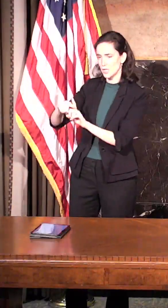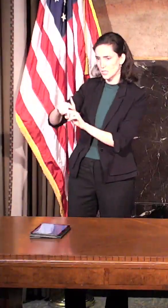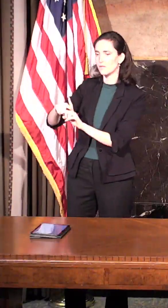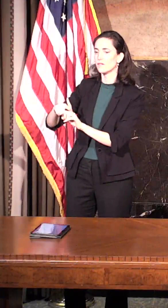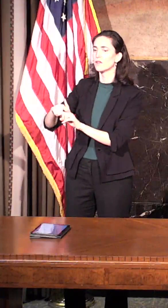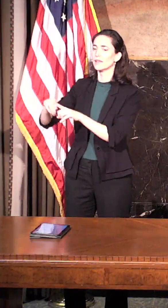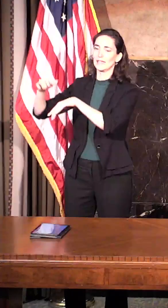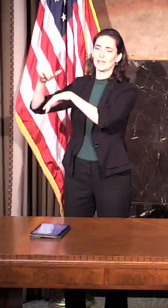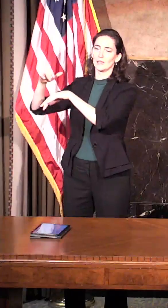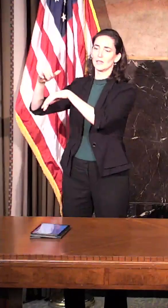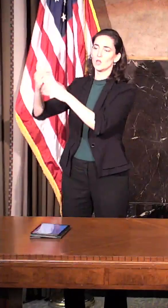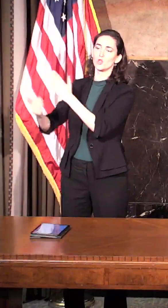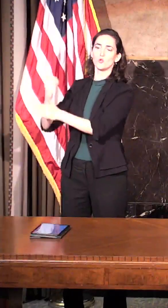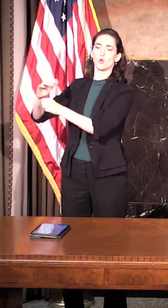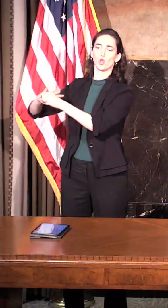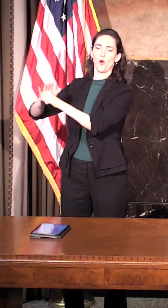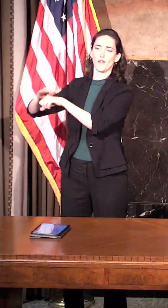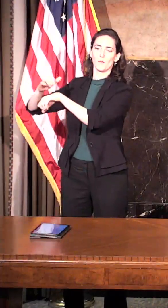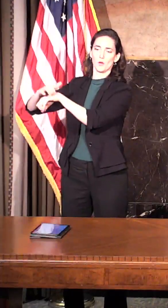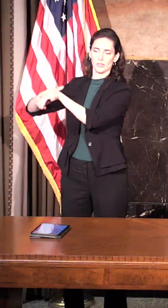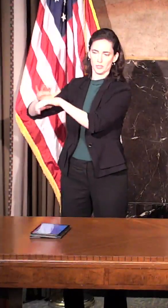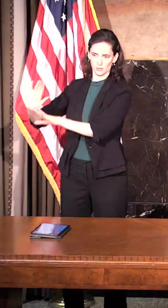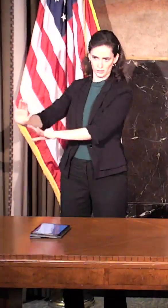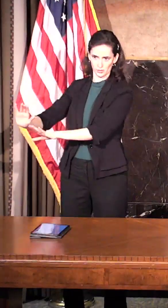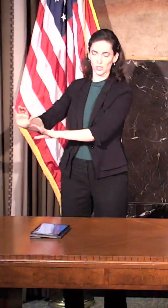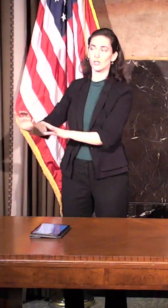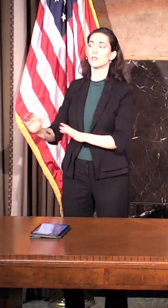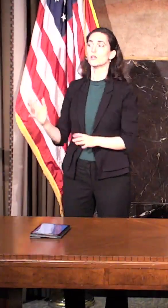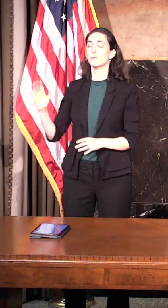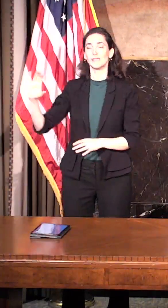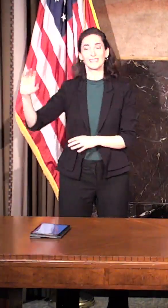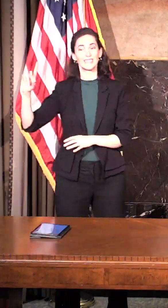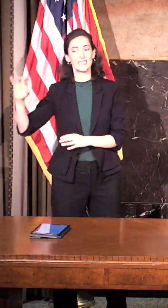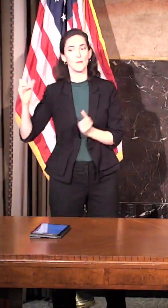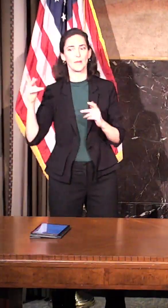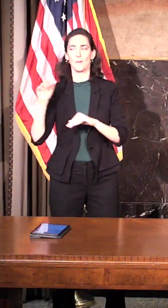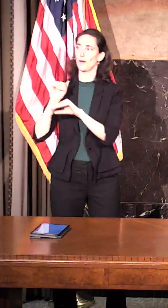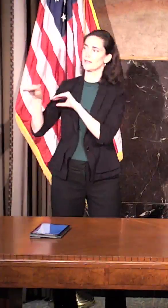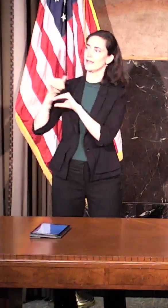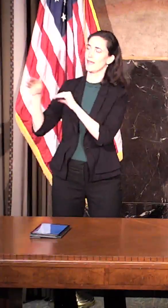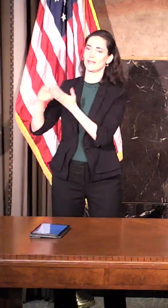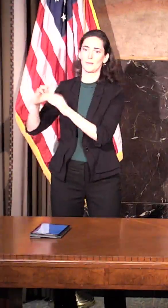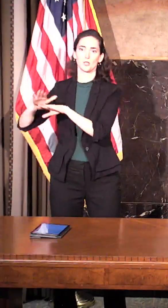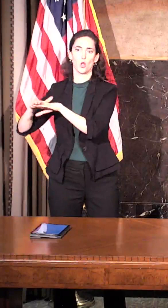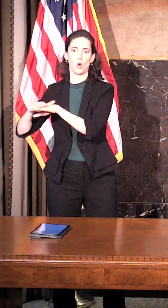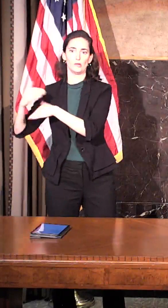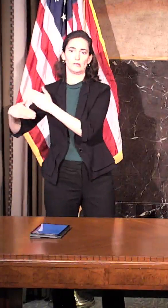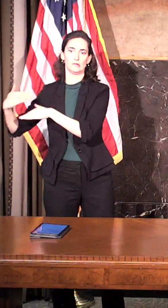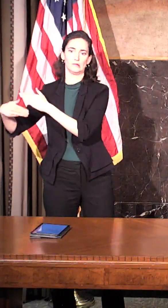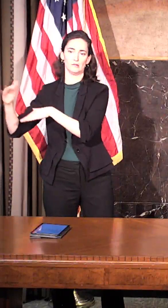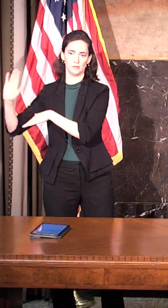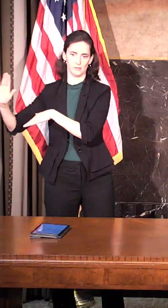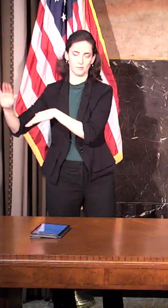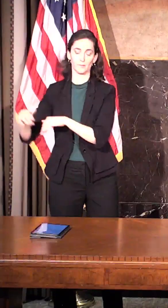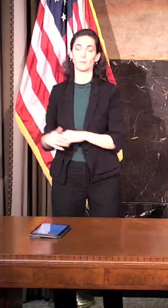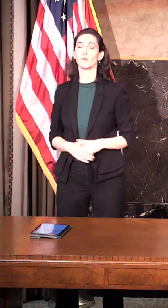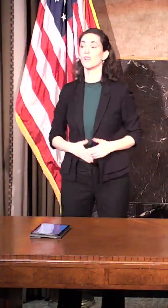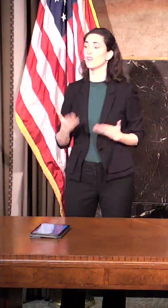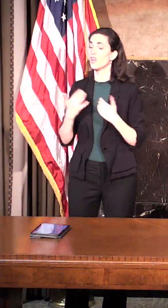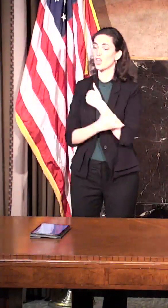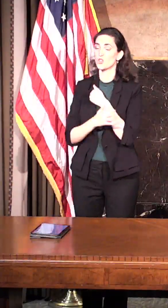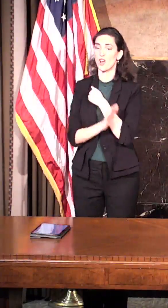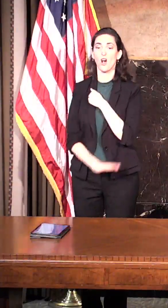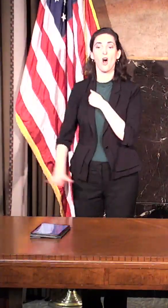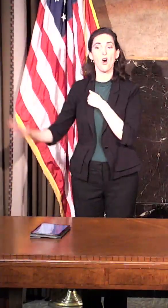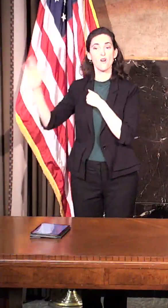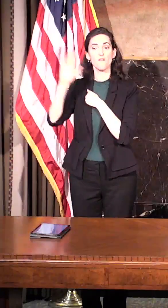confirm these because of the volume of suspect cases being sent into them. I can tell you nationwide, there's just shy